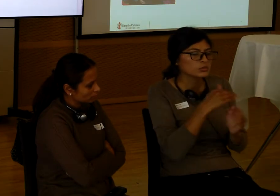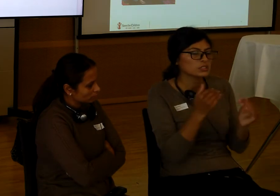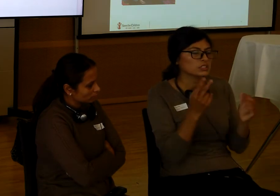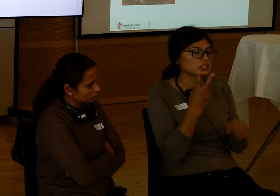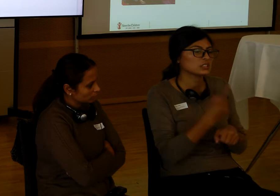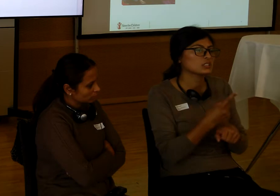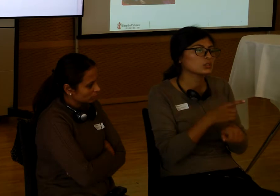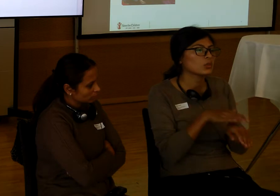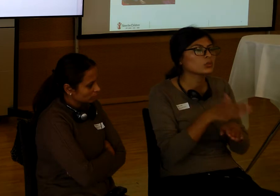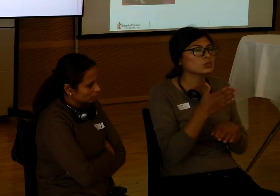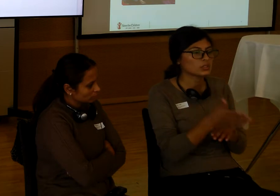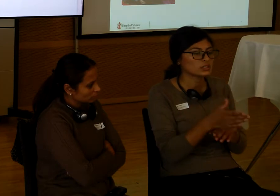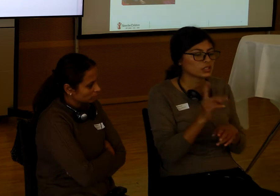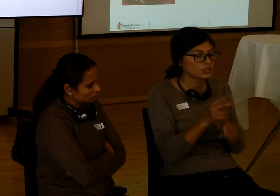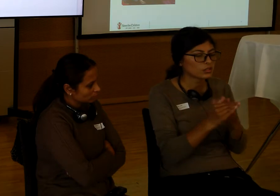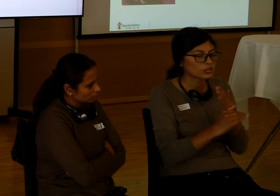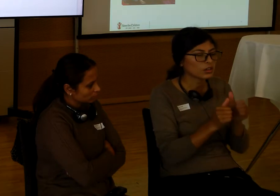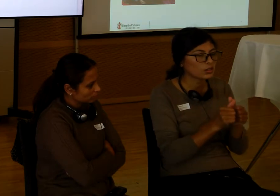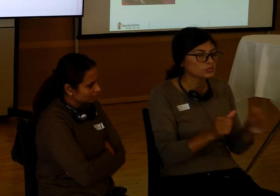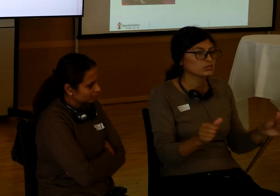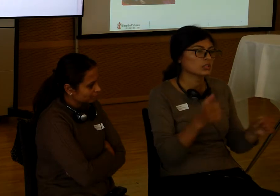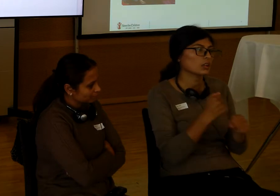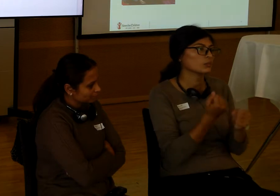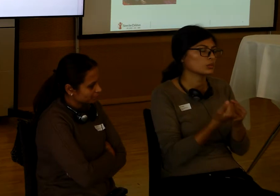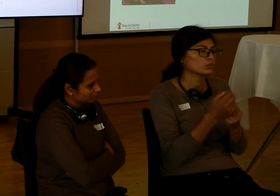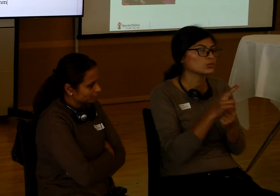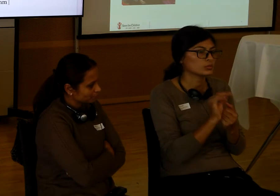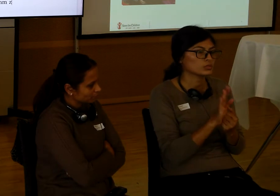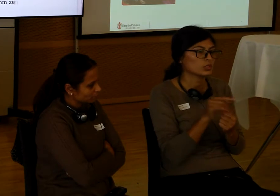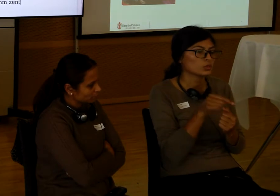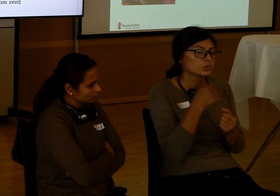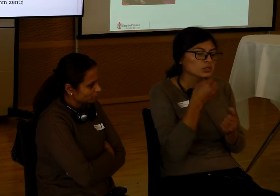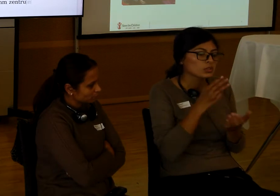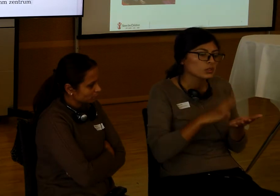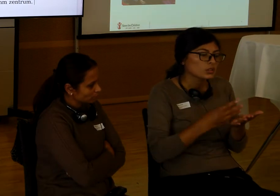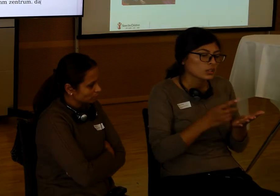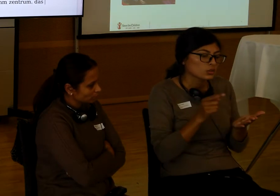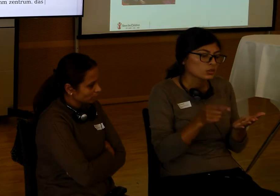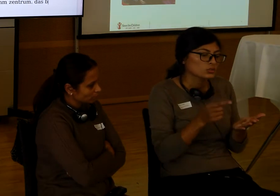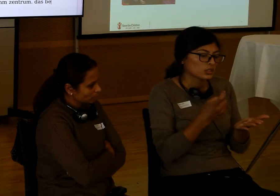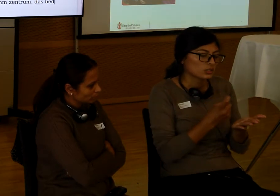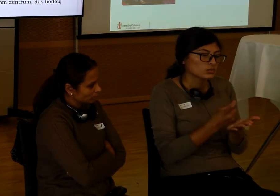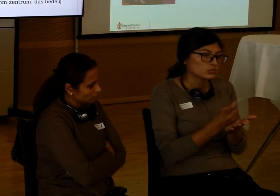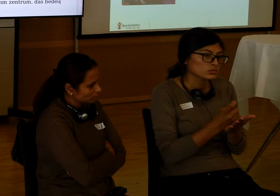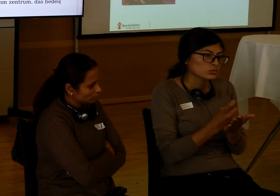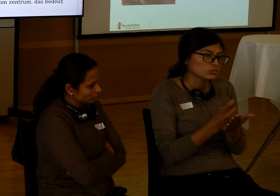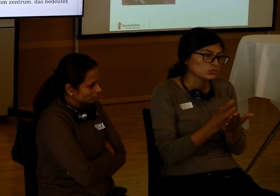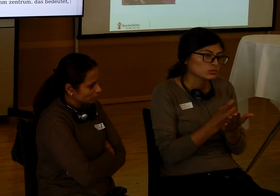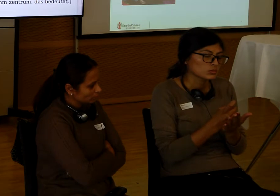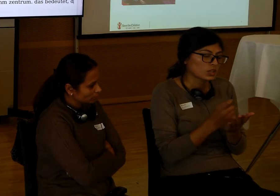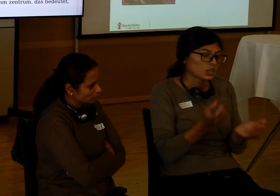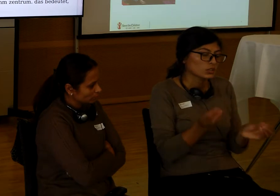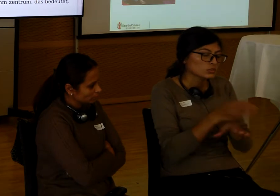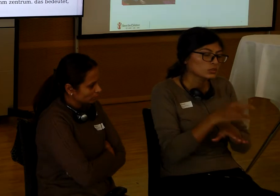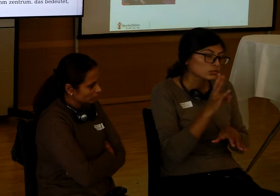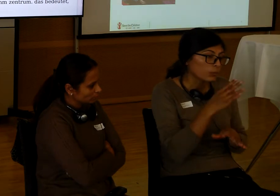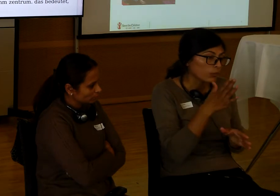that education cannot be inclusive without being of quality, nor can it be of quality without being